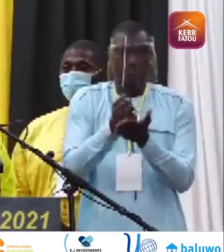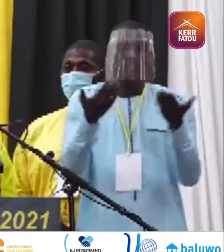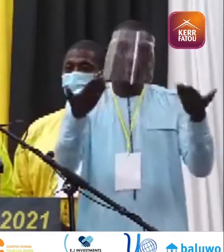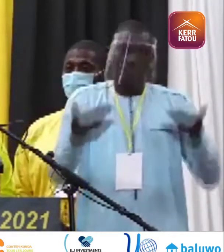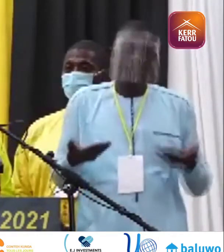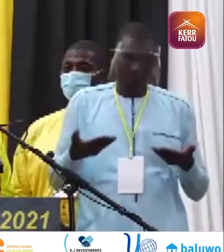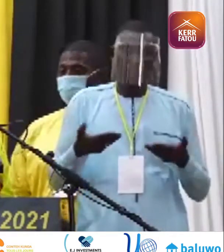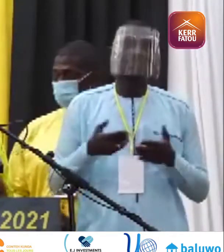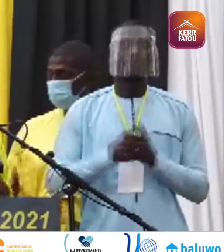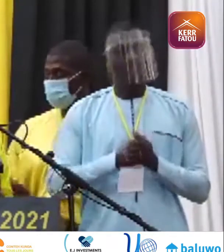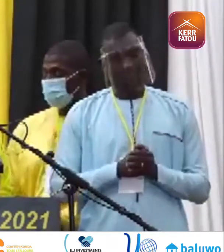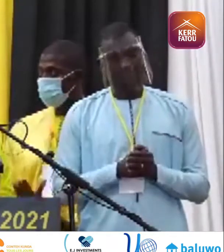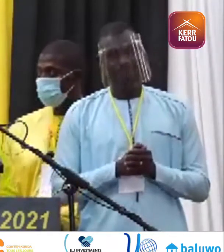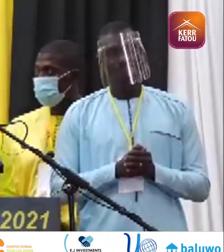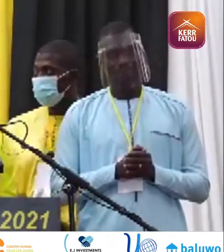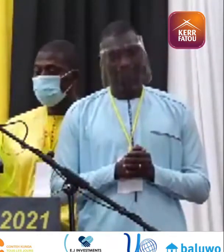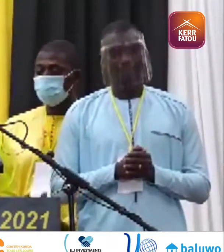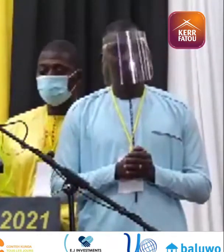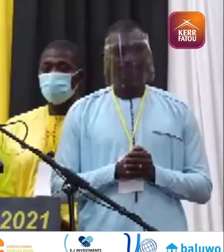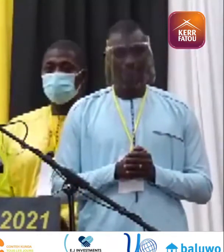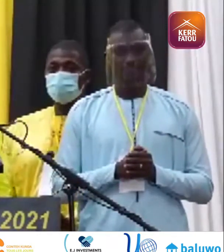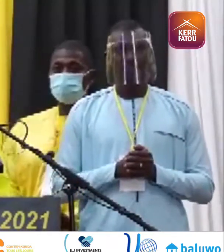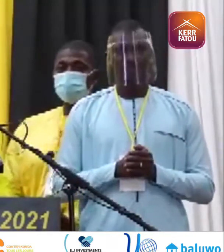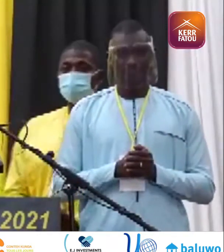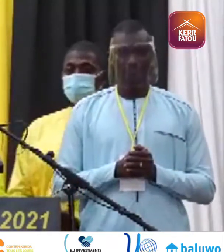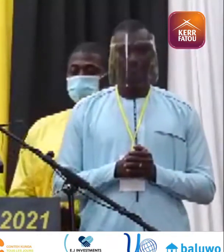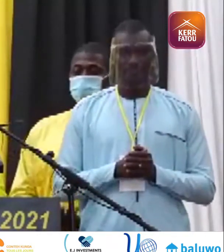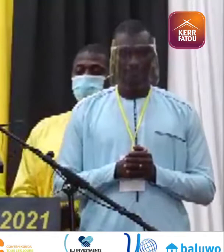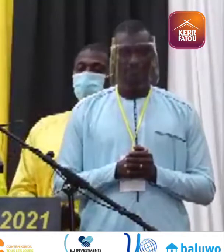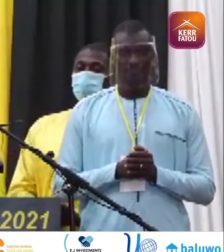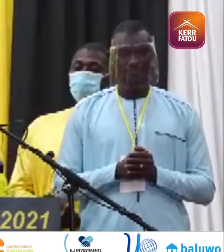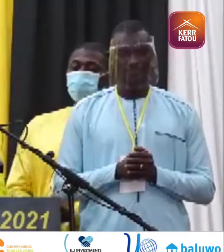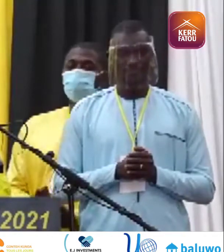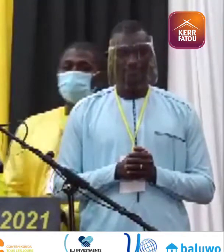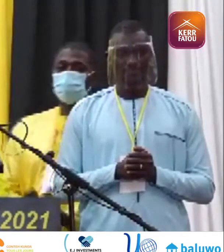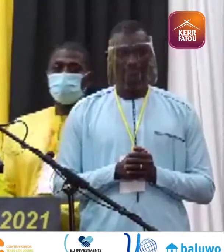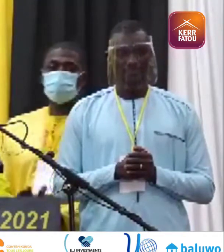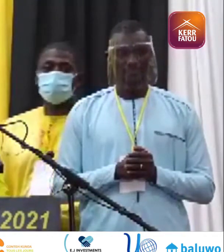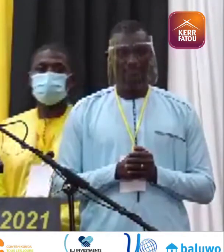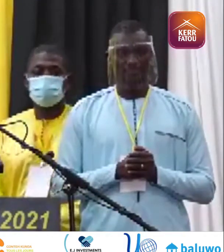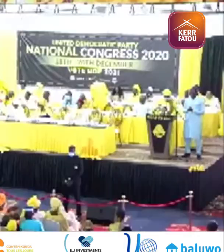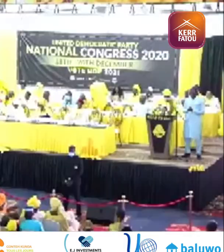A round of applause for Honorable Amadou Sané.